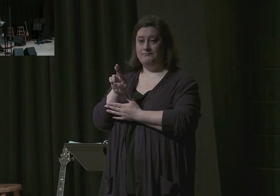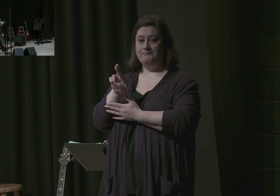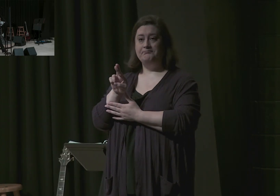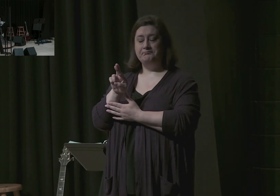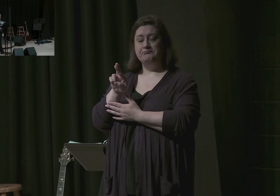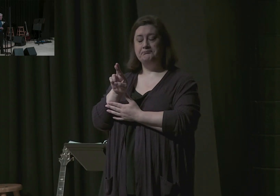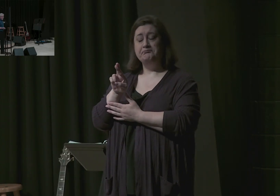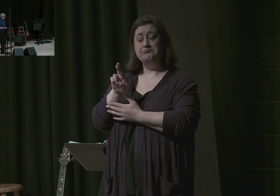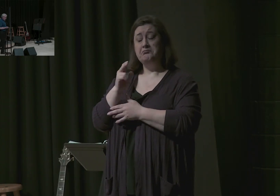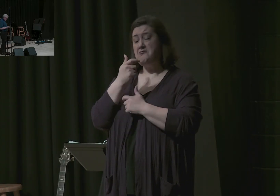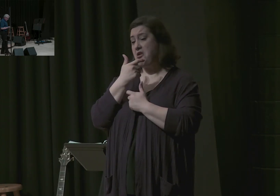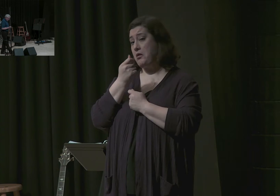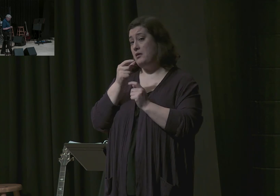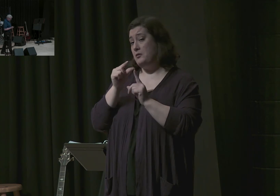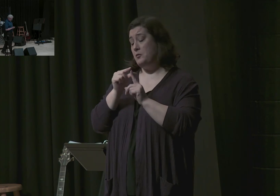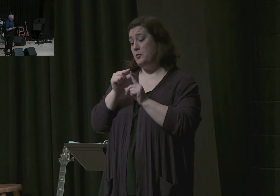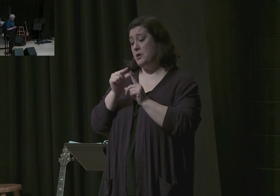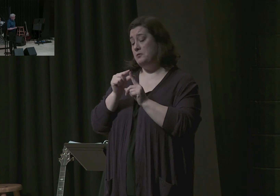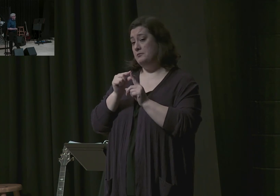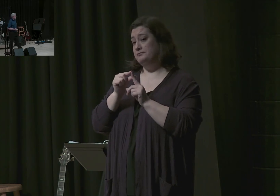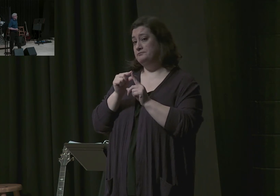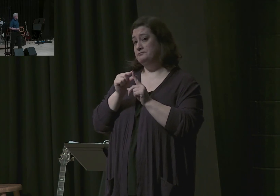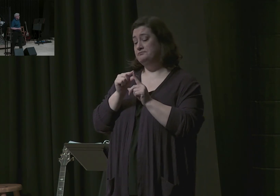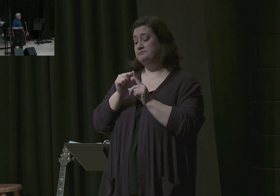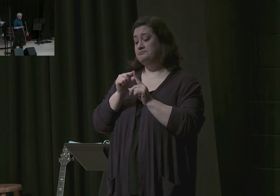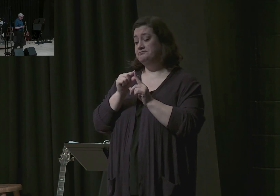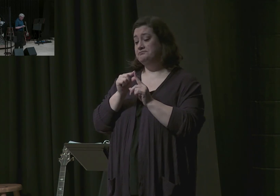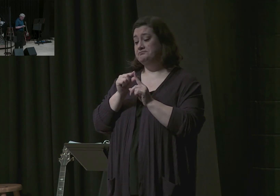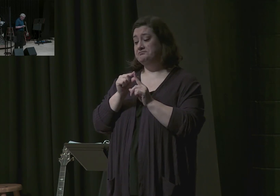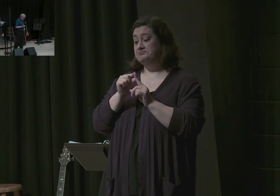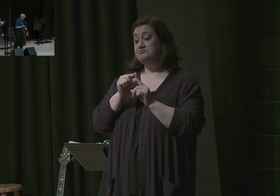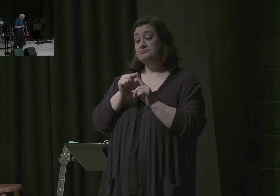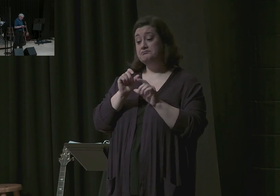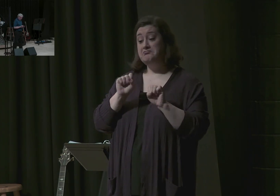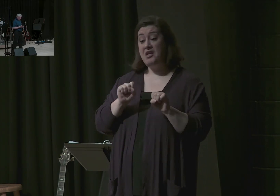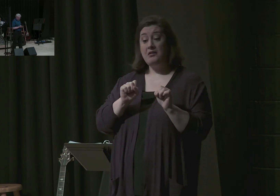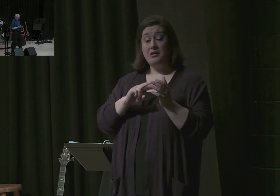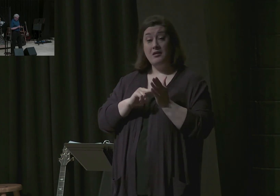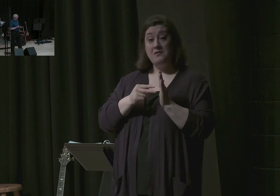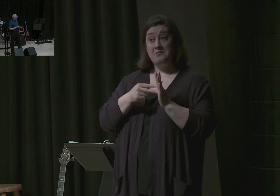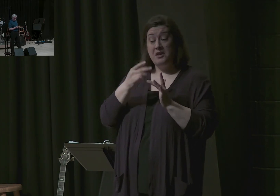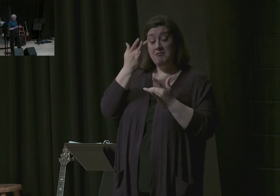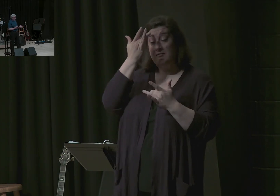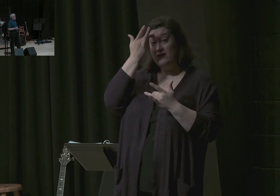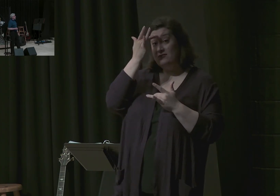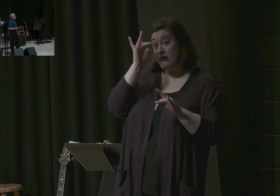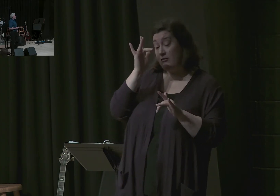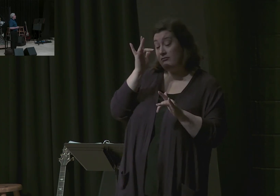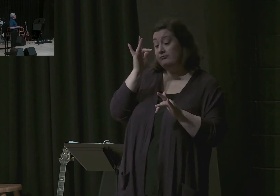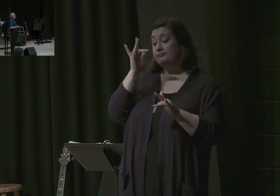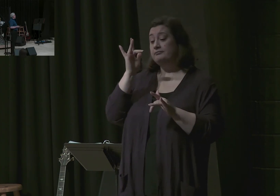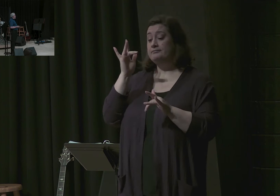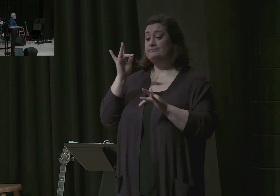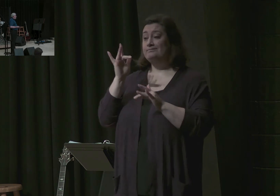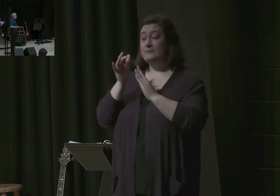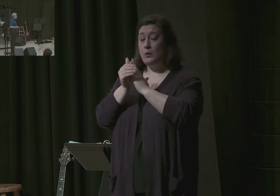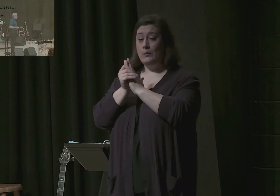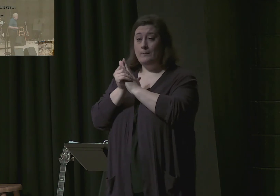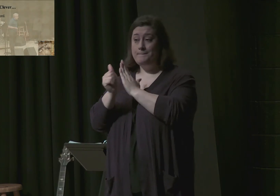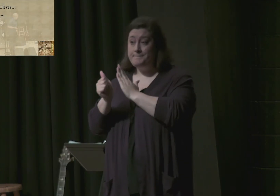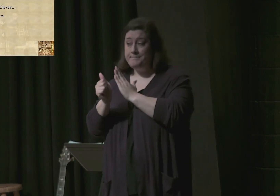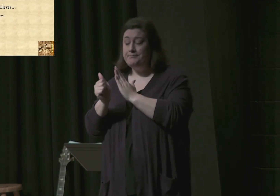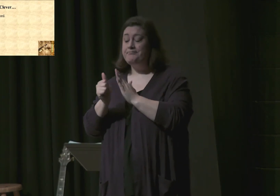Clever is an interesting word. It can mean intelligent and